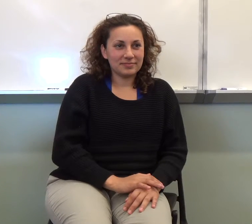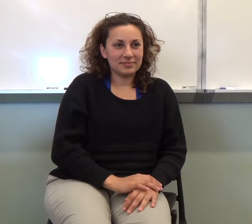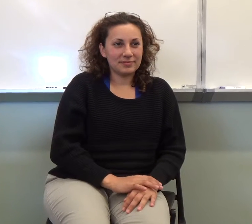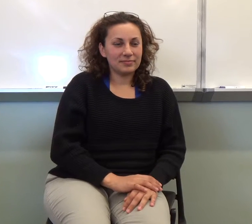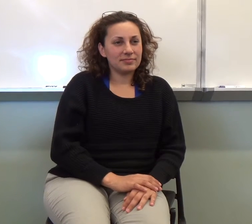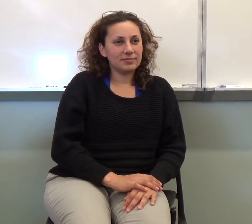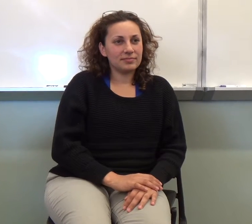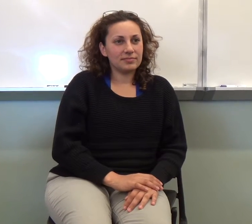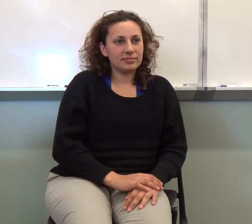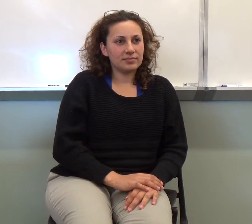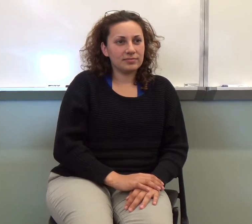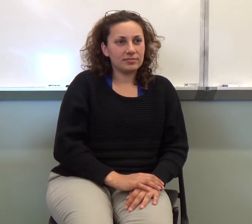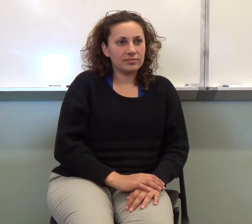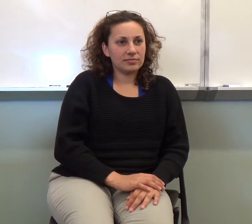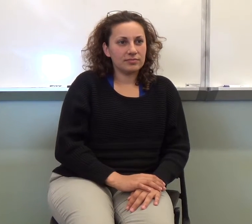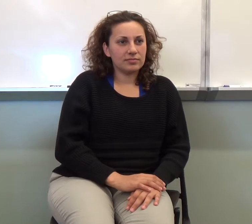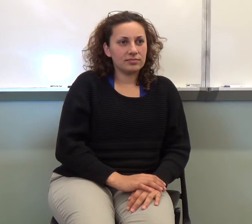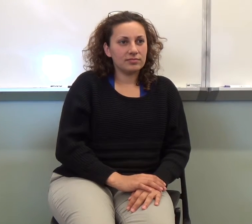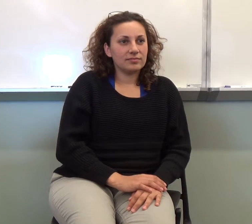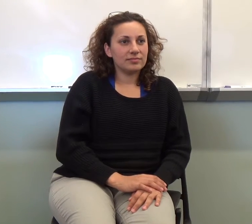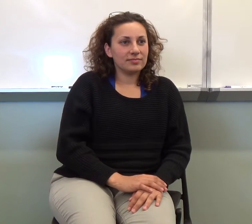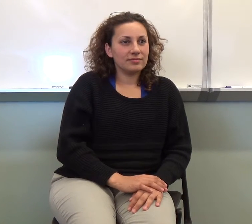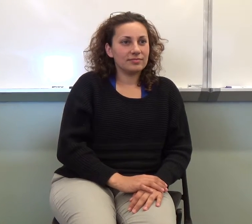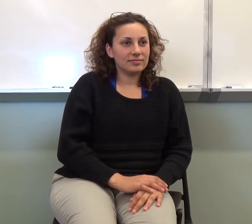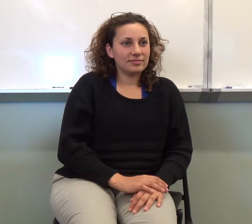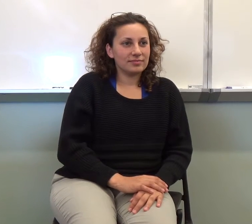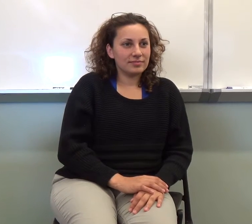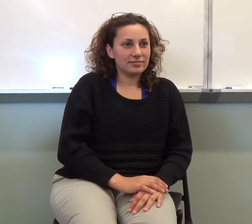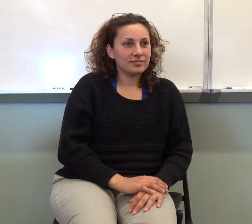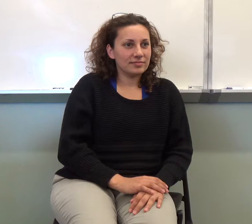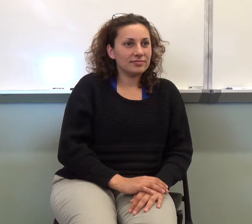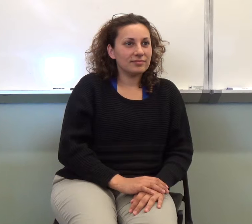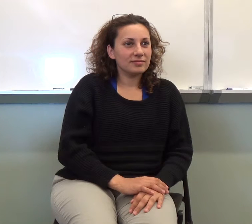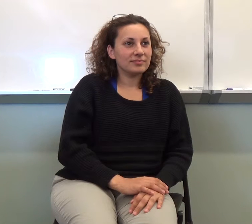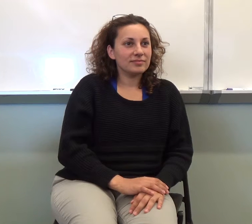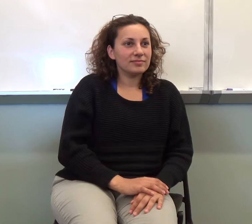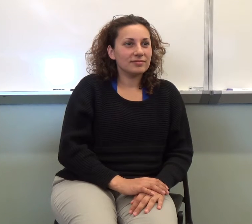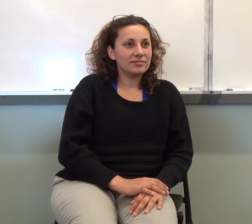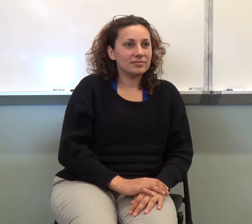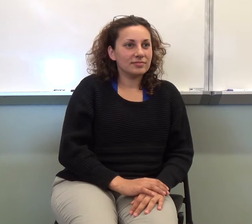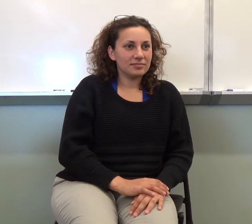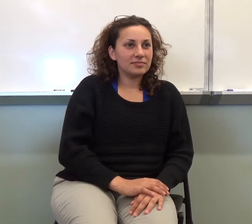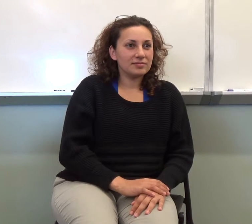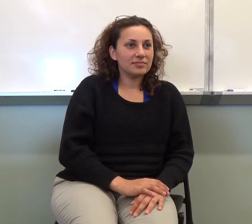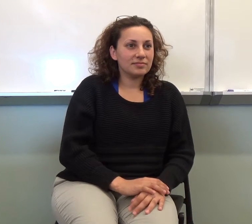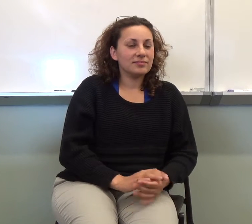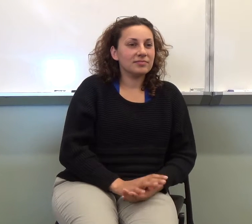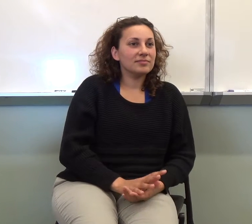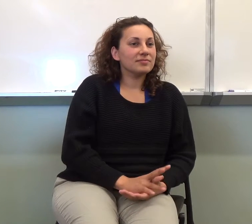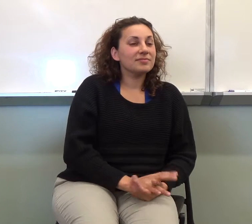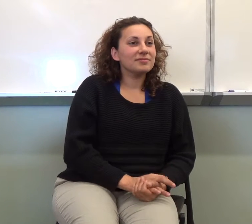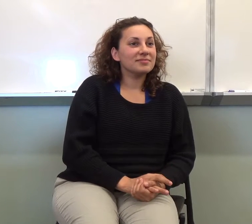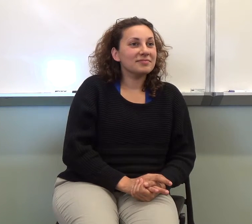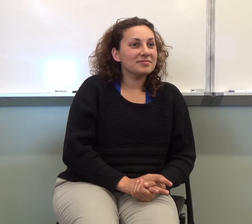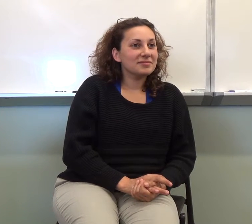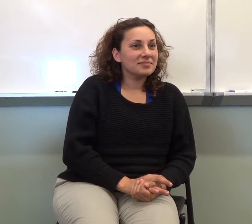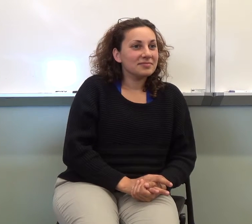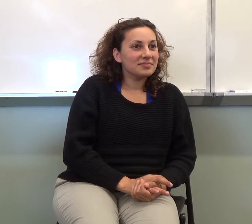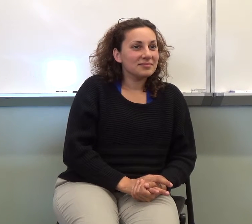Okay, we're through with the jargon, thank goodness, that's it. Okay, so, I'll give you some examples. Find the probability of